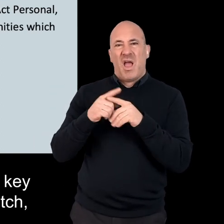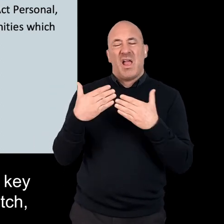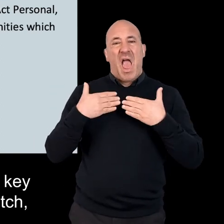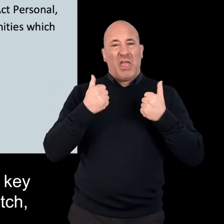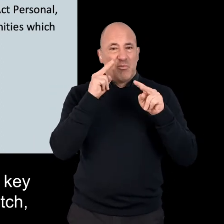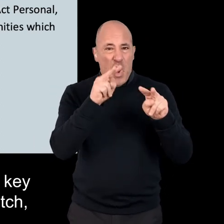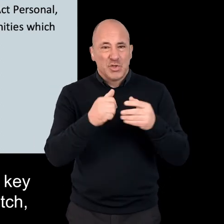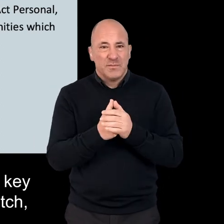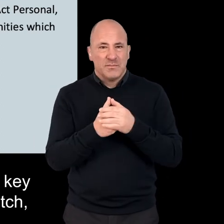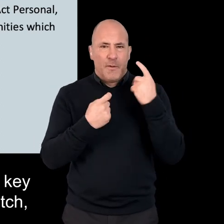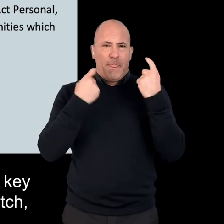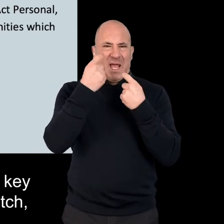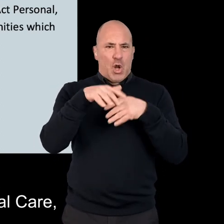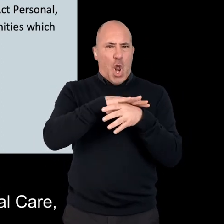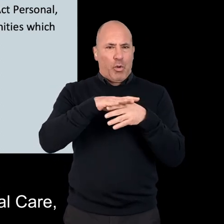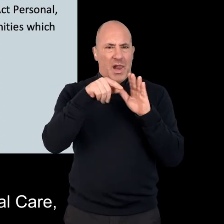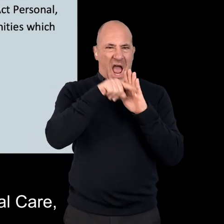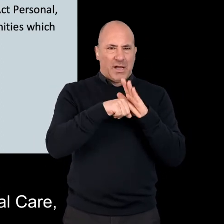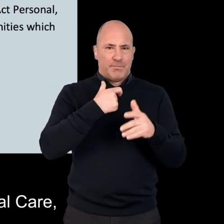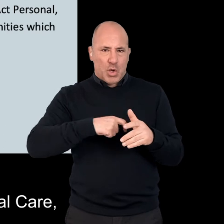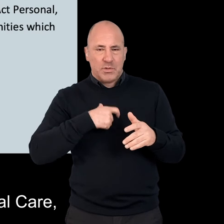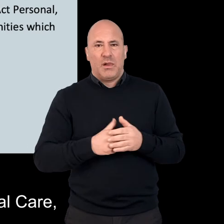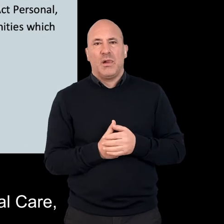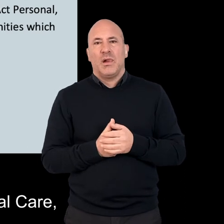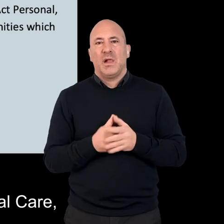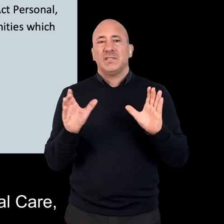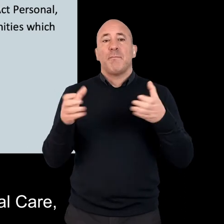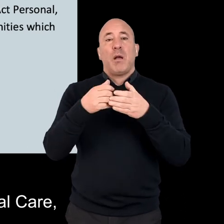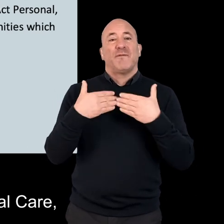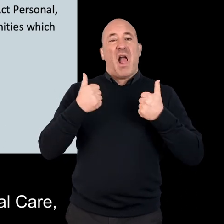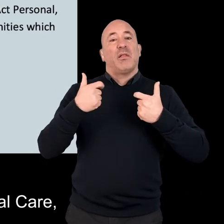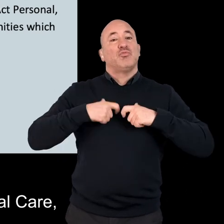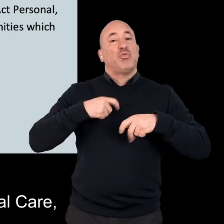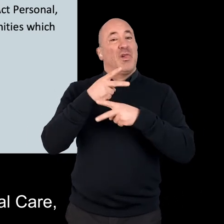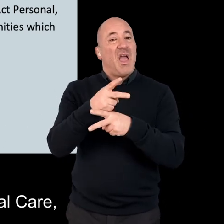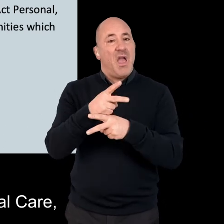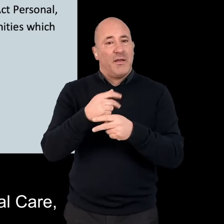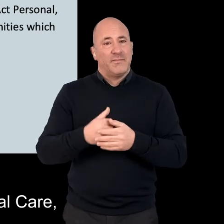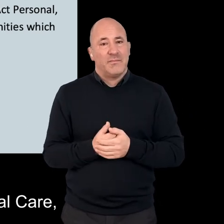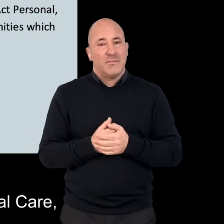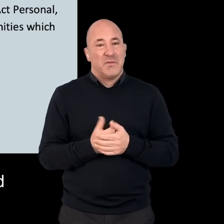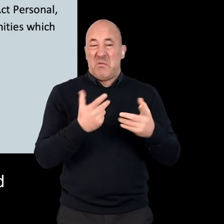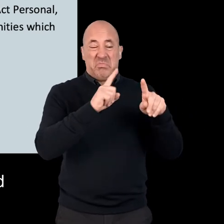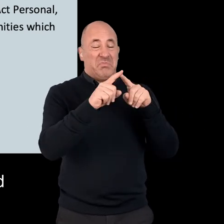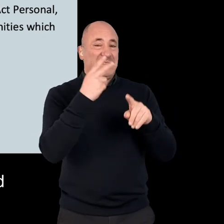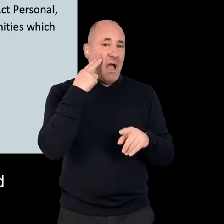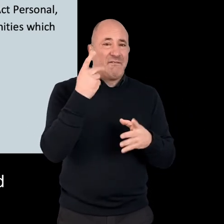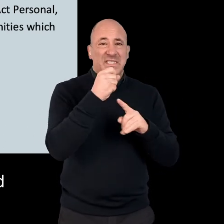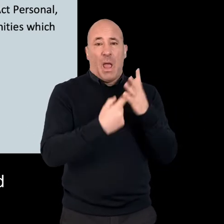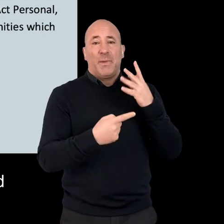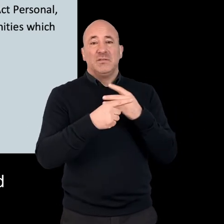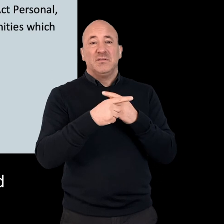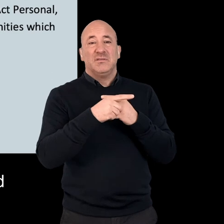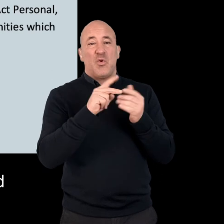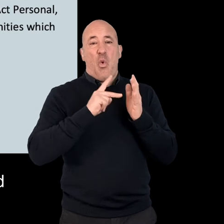stakeholders such as health watch. Think local, act personal. The Department of Health from Social Care and other